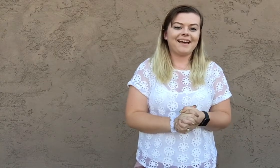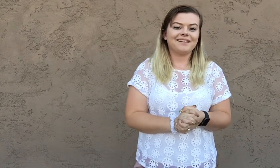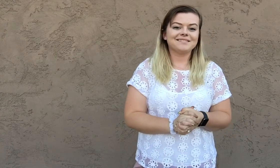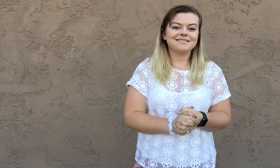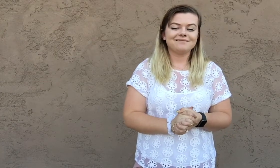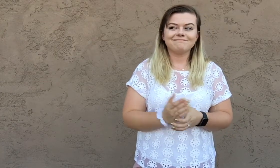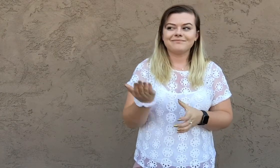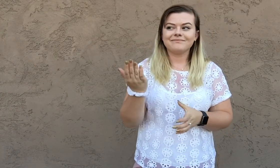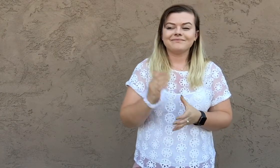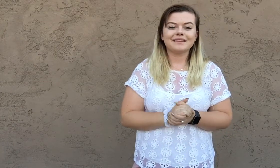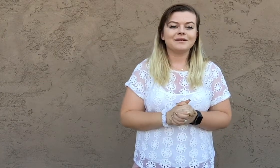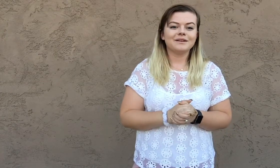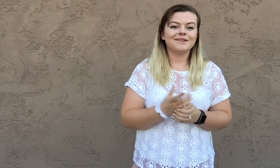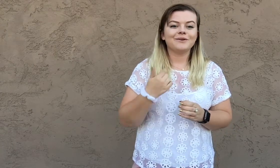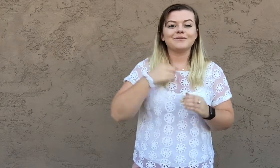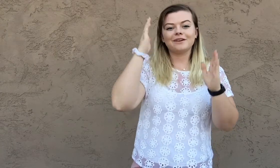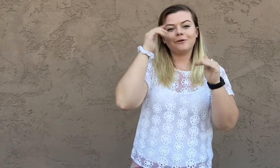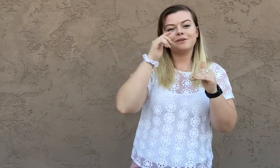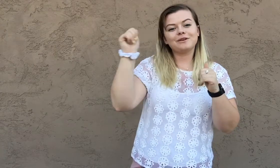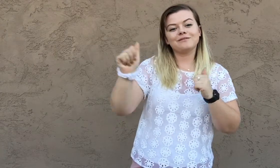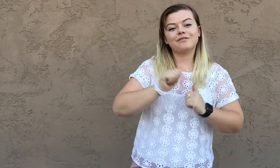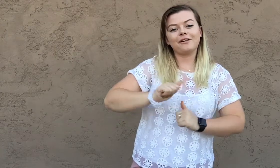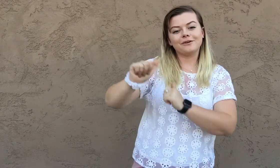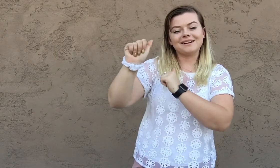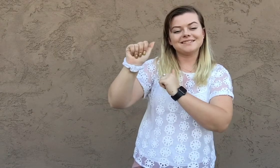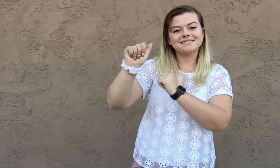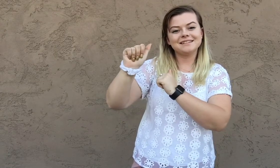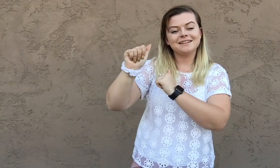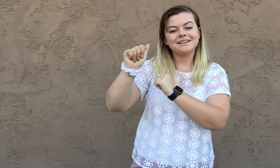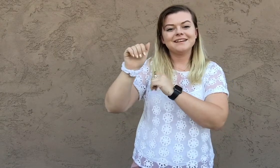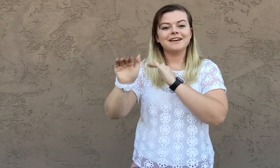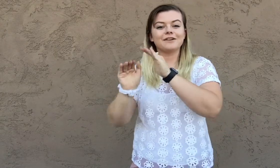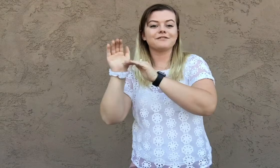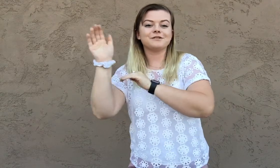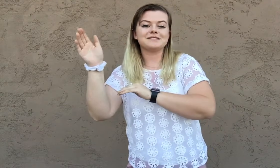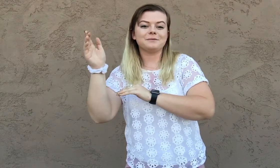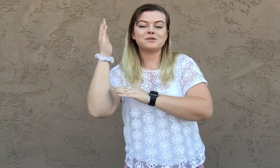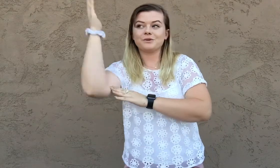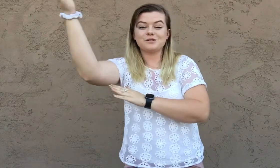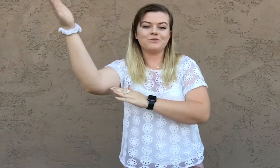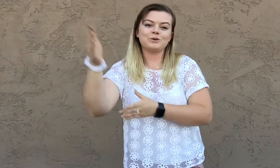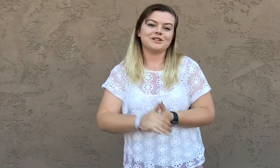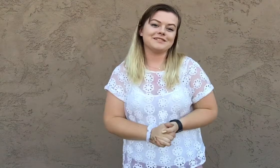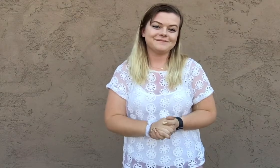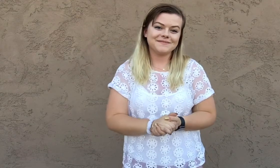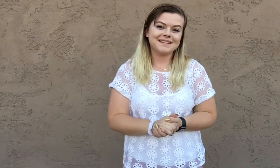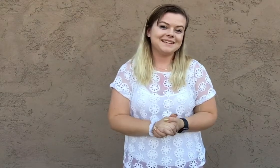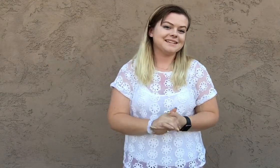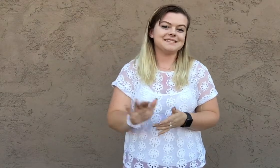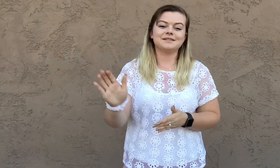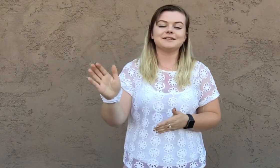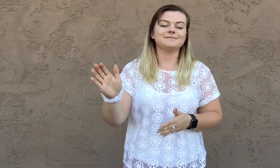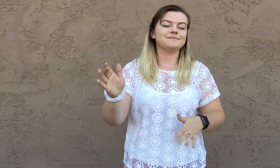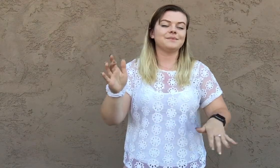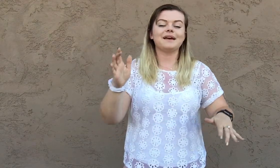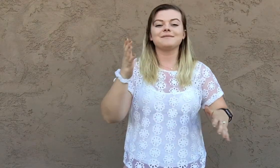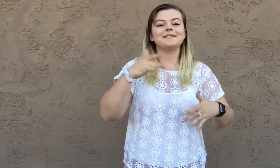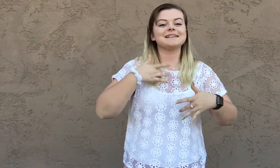And we hope you can follow us in our footsteps towards the future. It's an